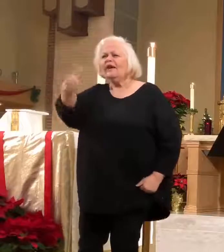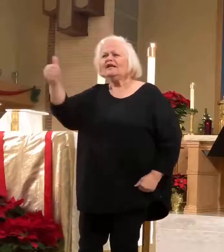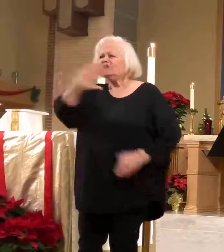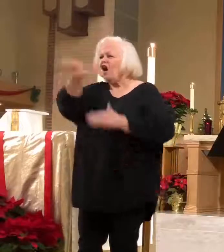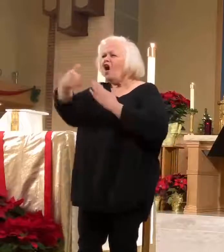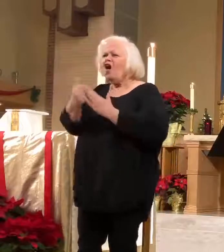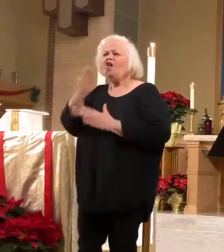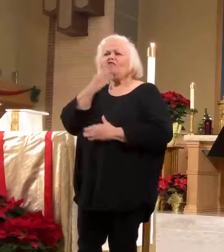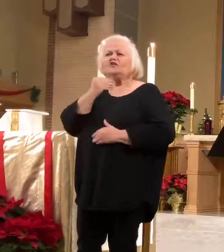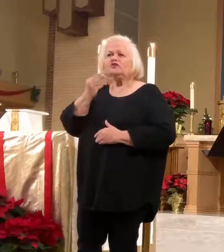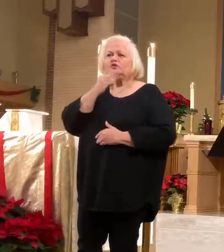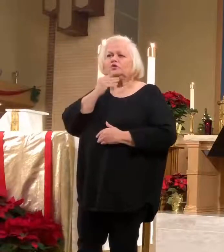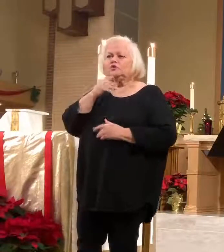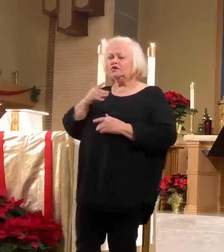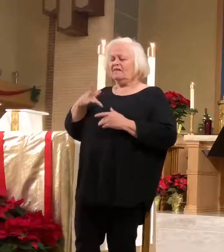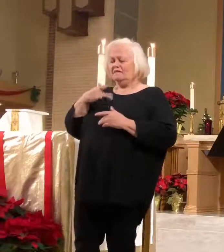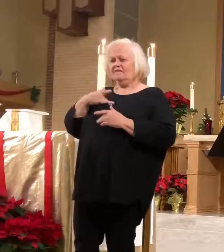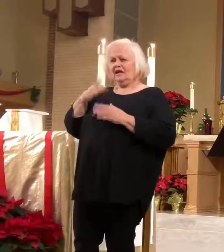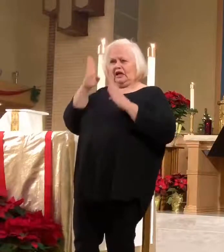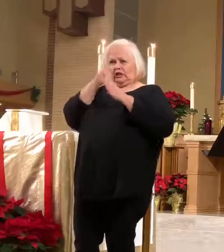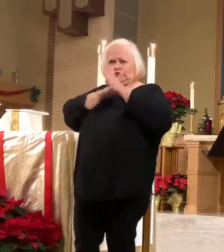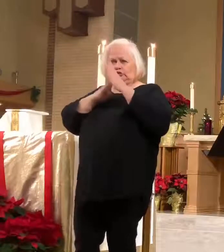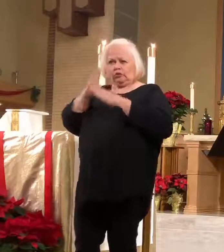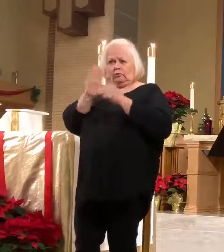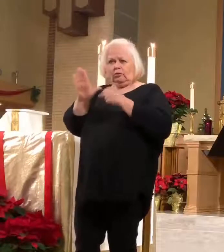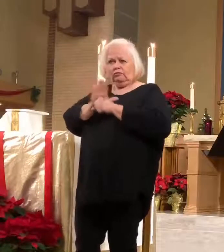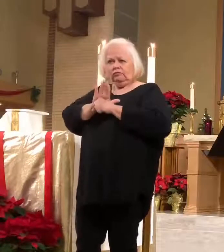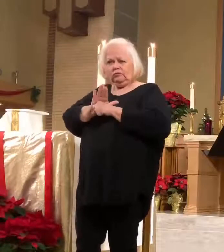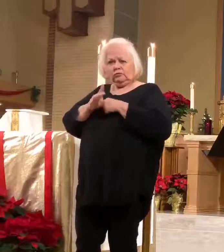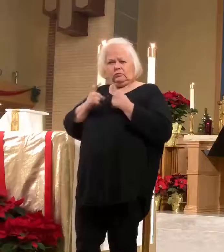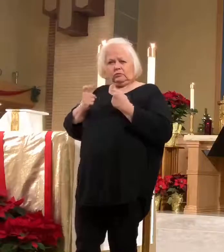Jews with him were greatly troubled.